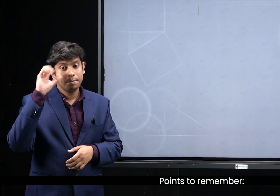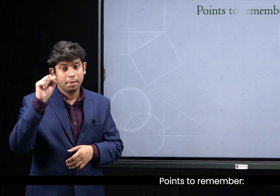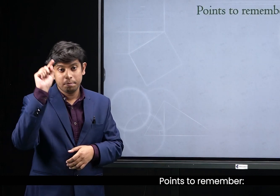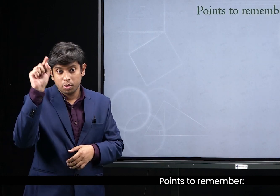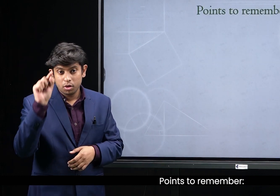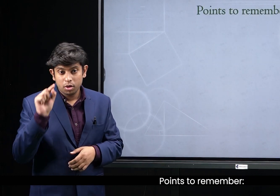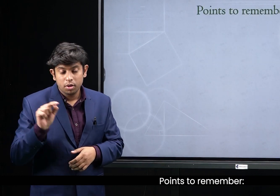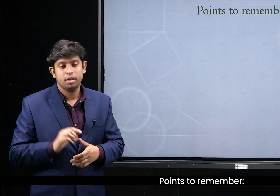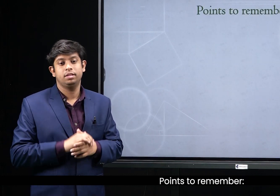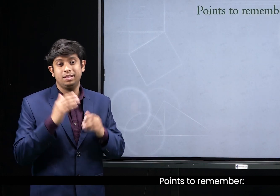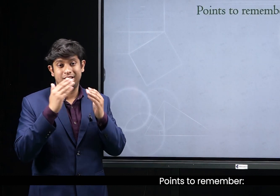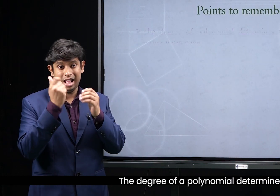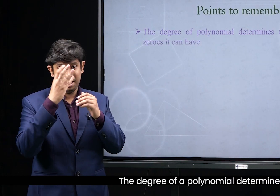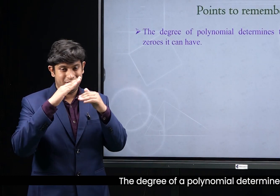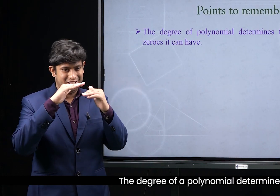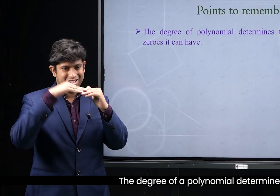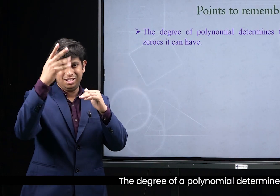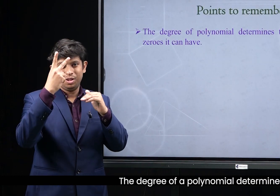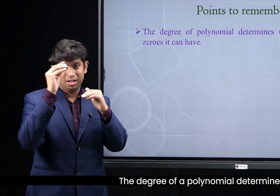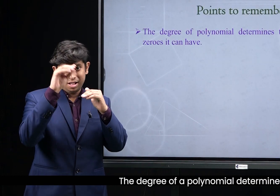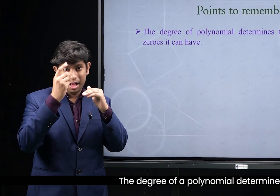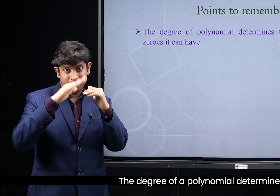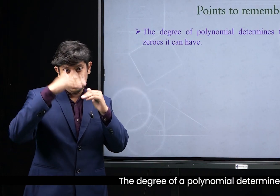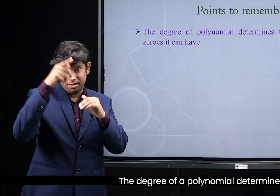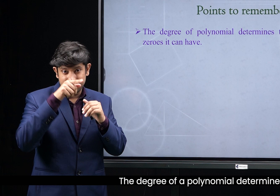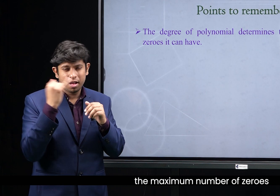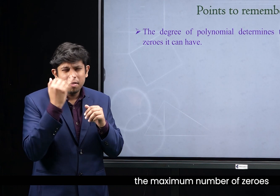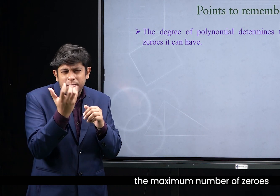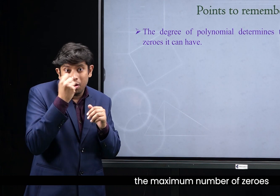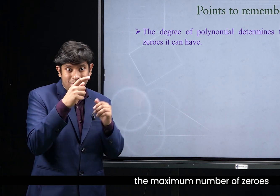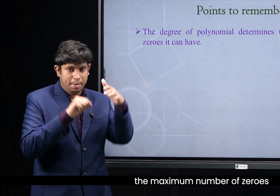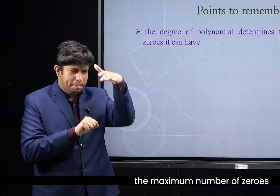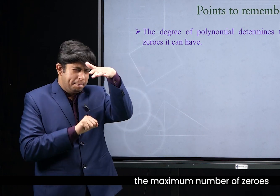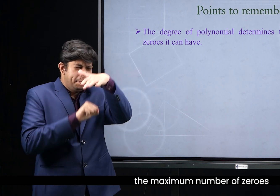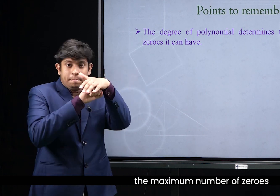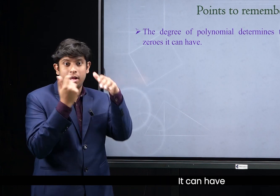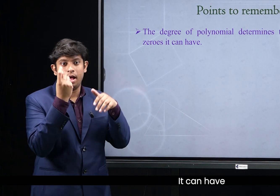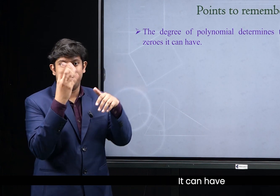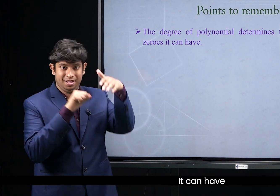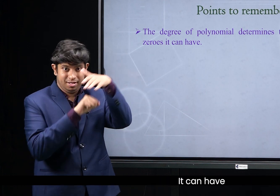Points to remember. The degree of a polynomial determines the maximum number of zeros it can have.